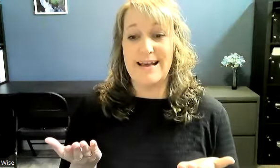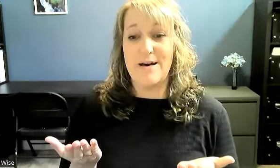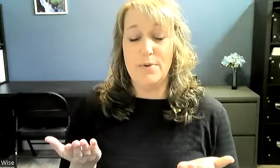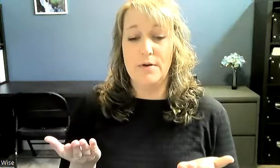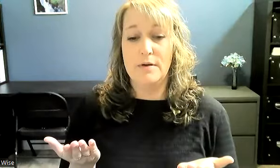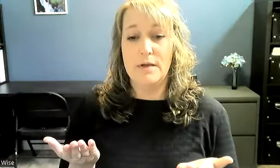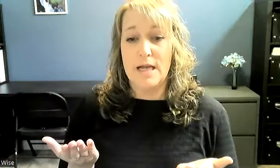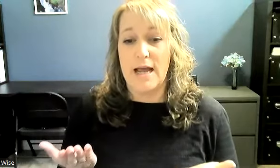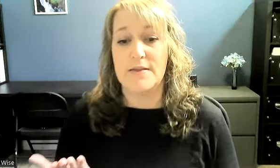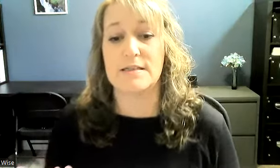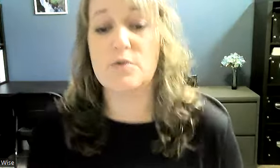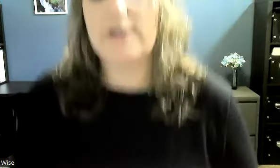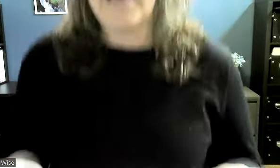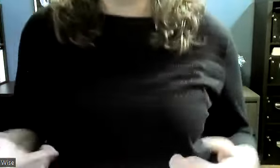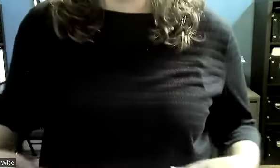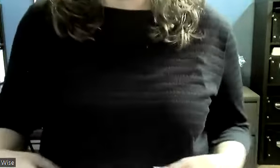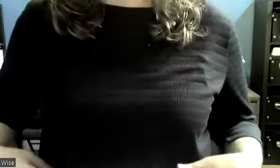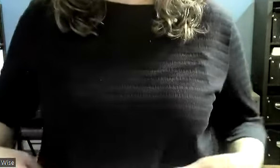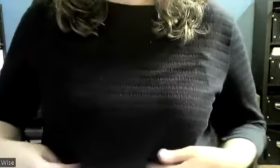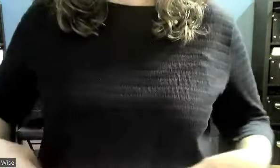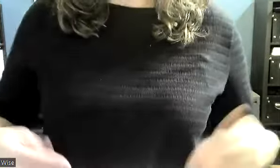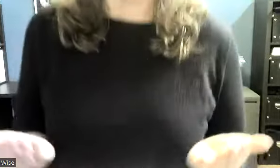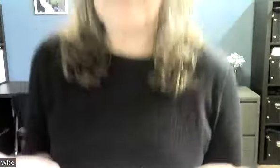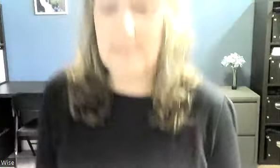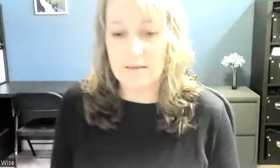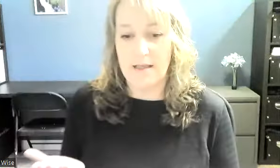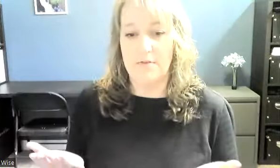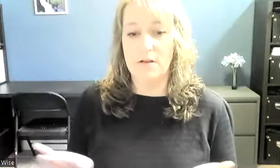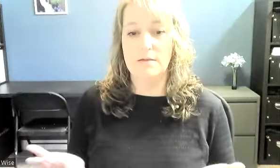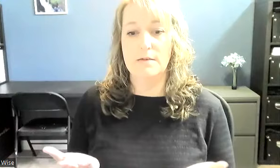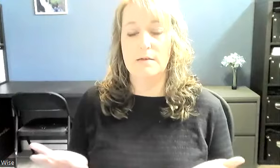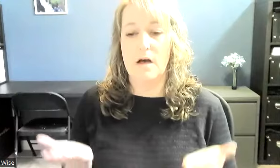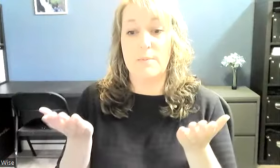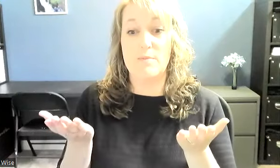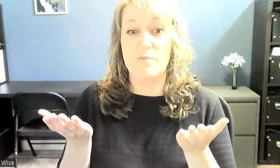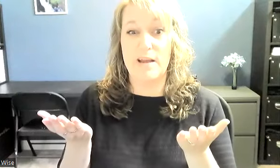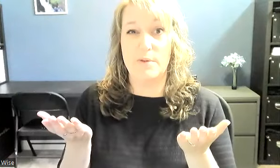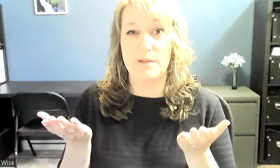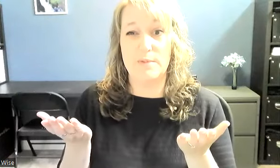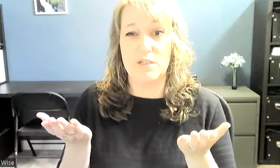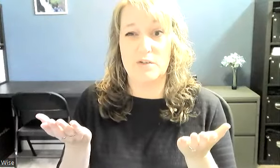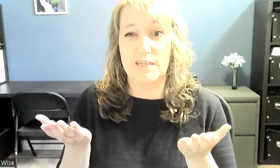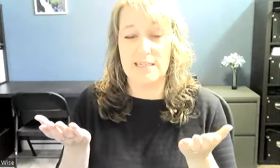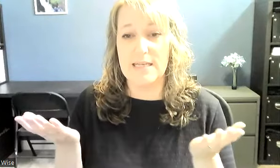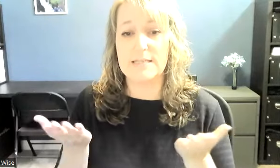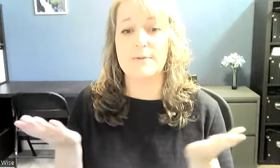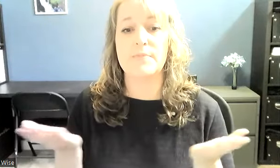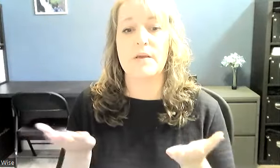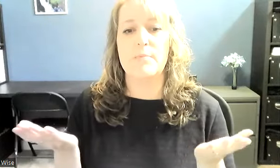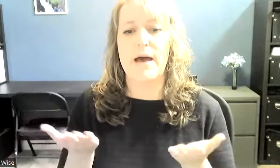up, and this is going to happen about at your waist level. I'm going to move mine up a little bit just so you can see it. Back